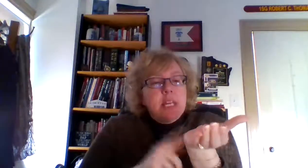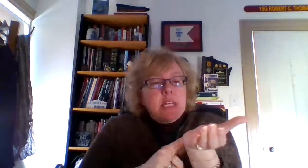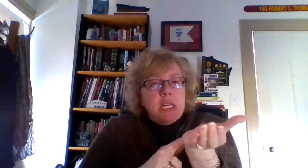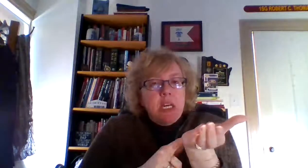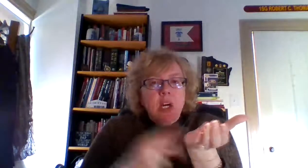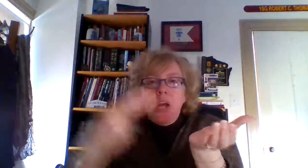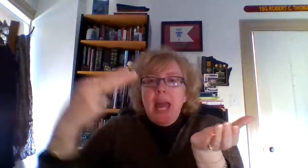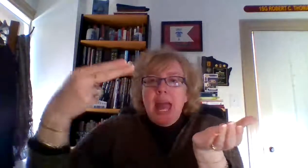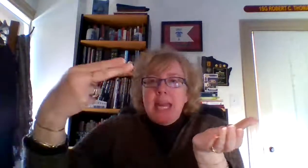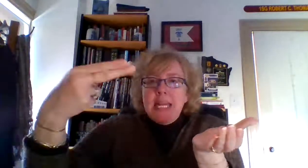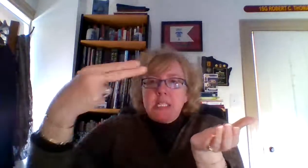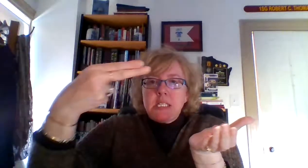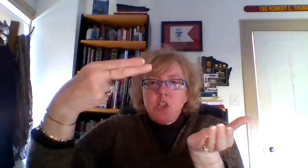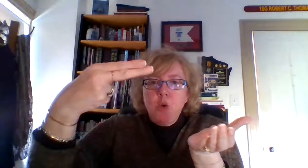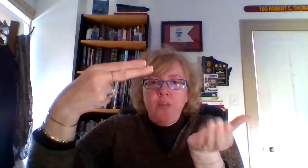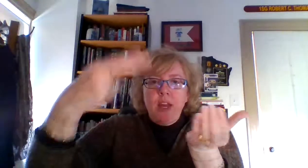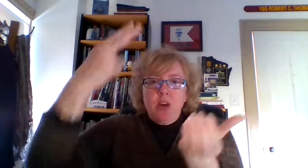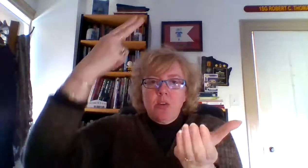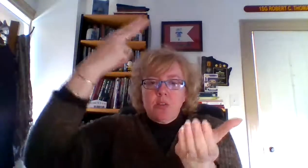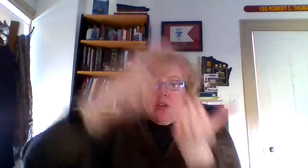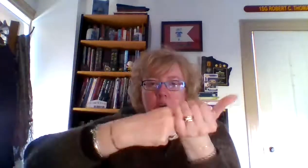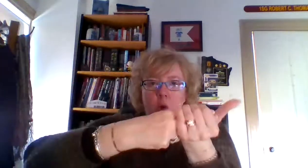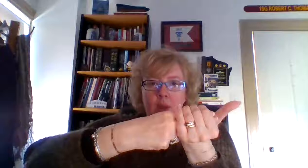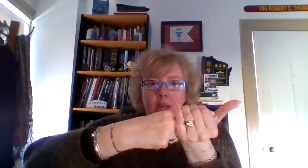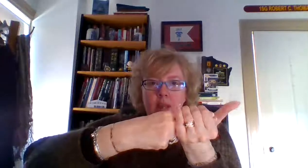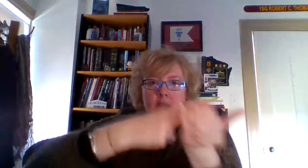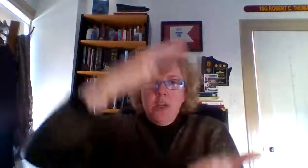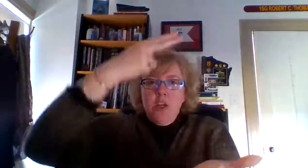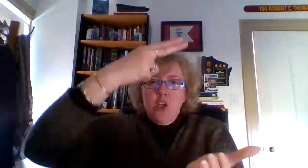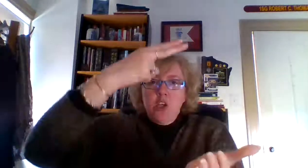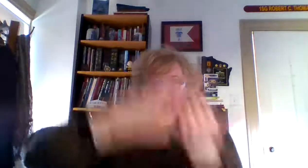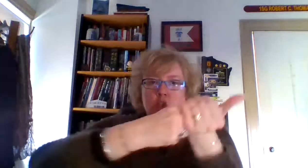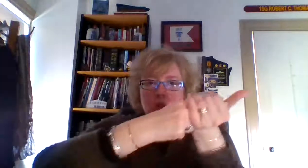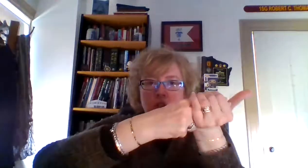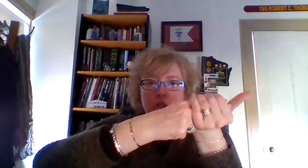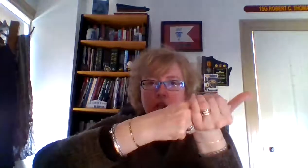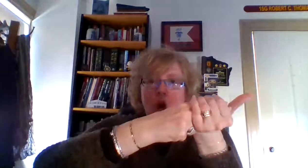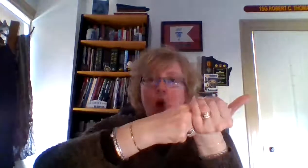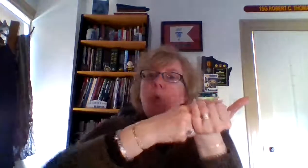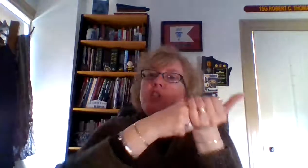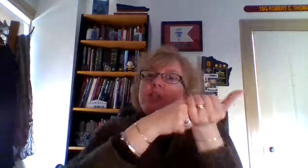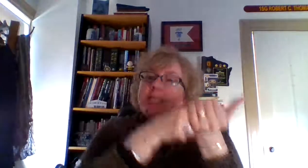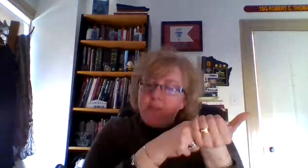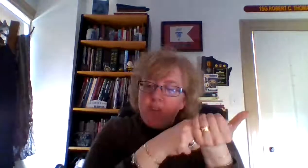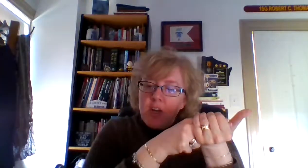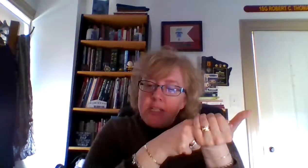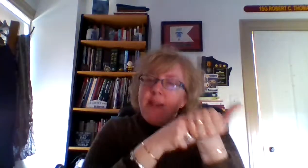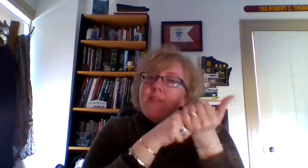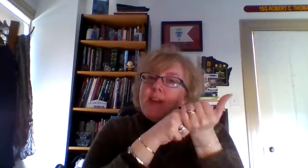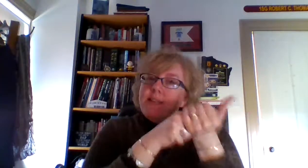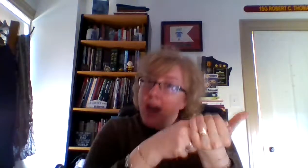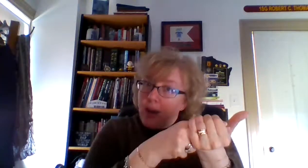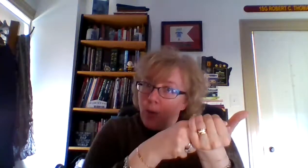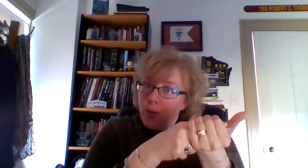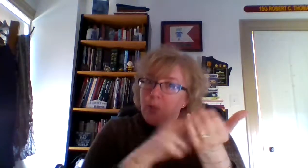this here, and it's 2 fingers going in. Sushi, which is different than taco, which